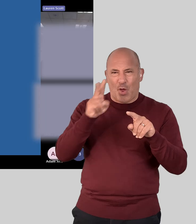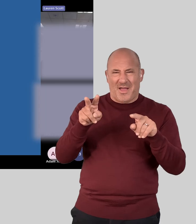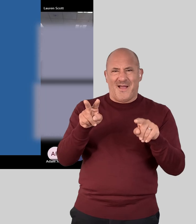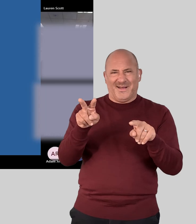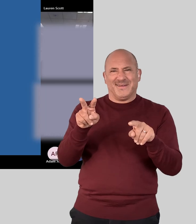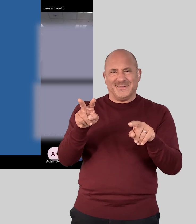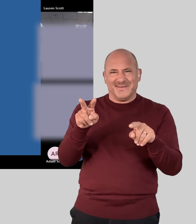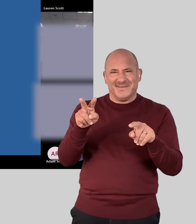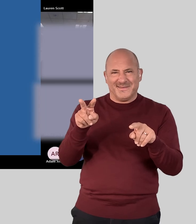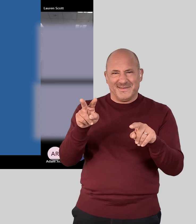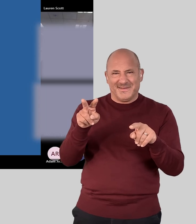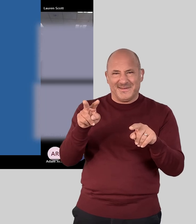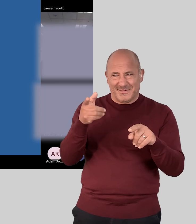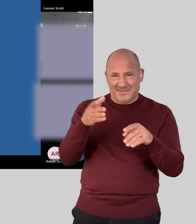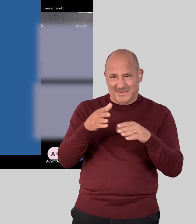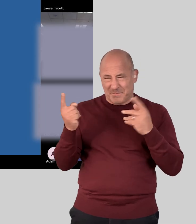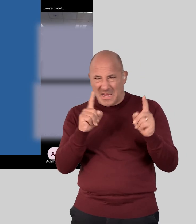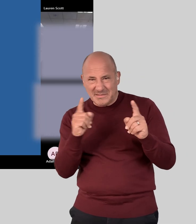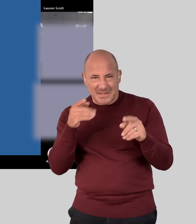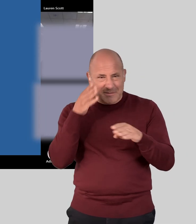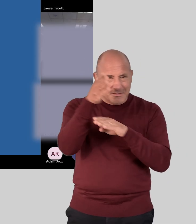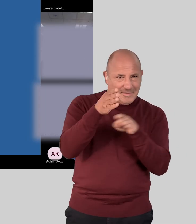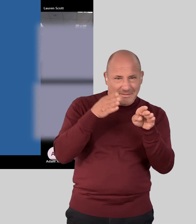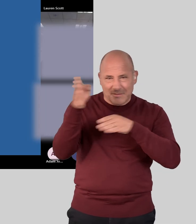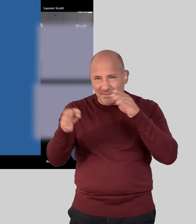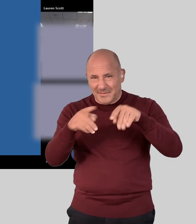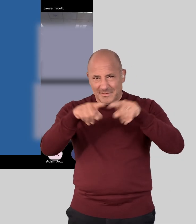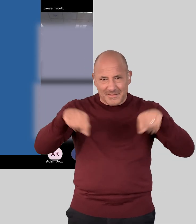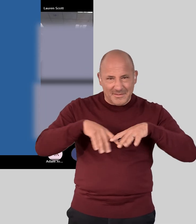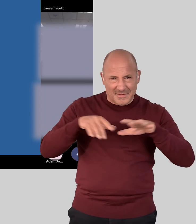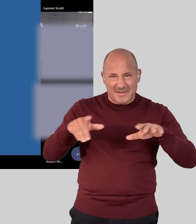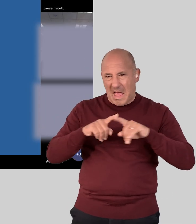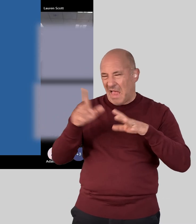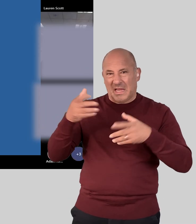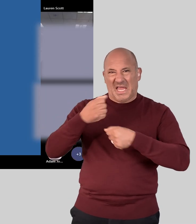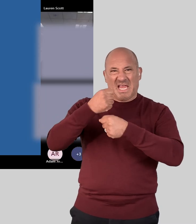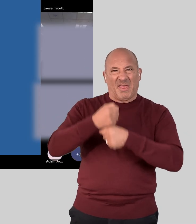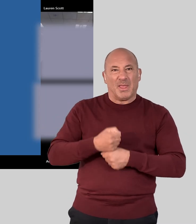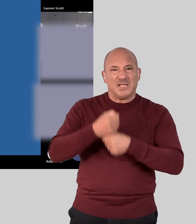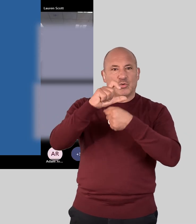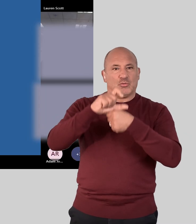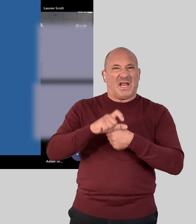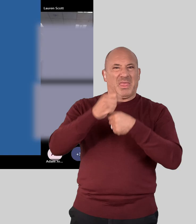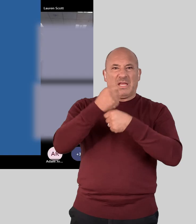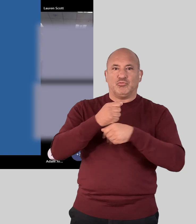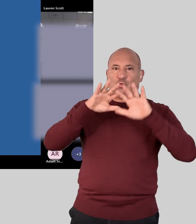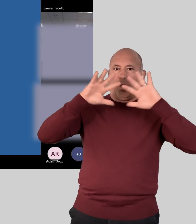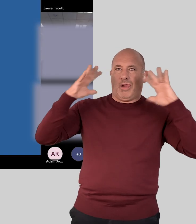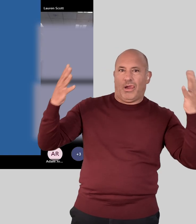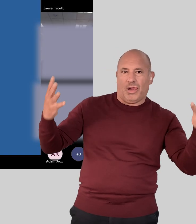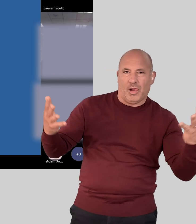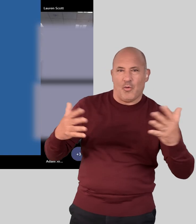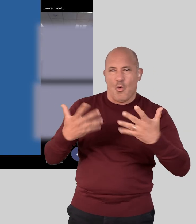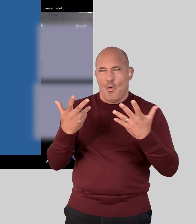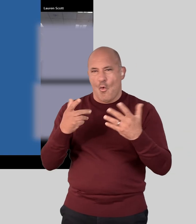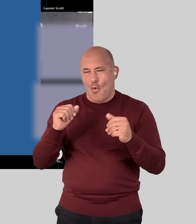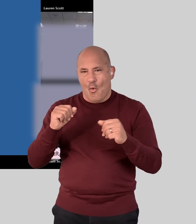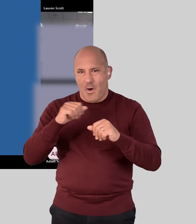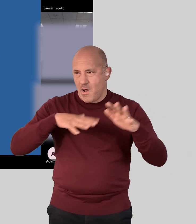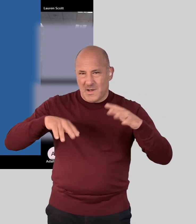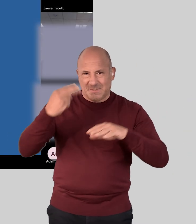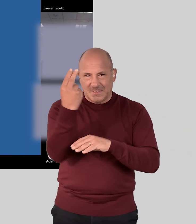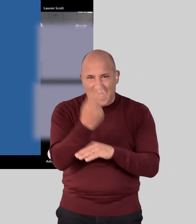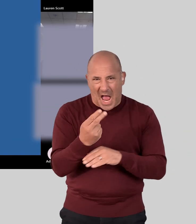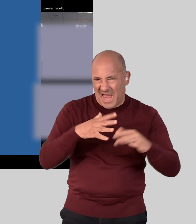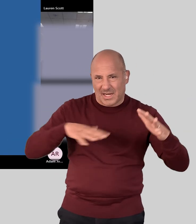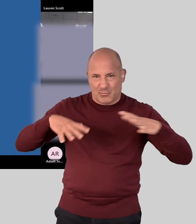the places in which the kind of battles are taking place, like one looked like it was a kind of a cathedral type space. There's something about